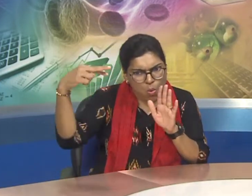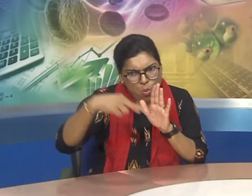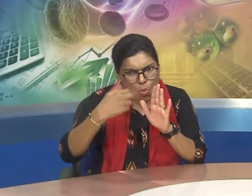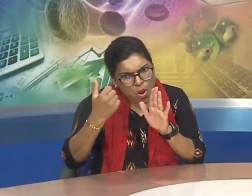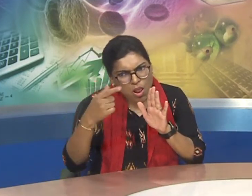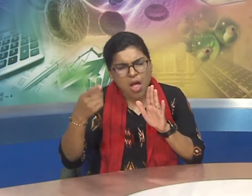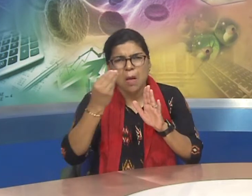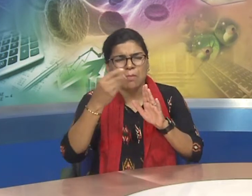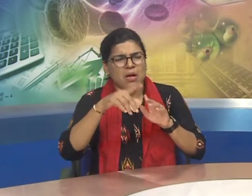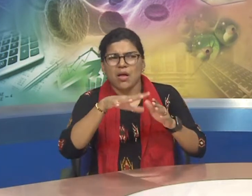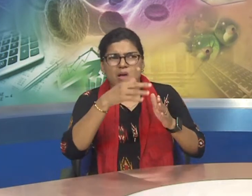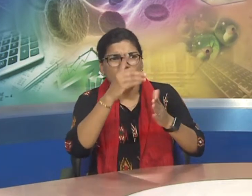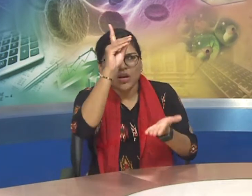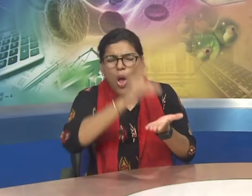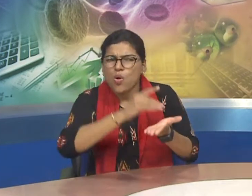statistical information.